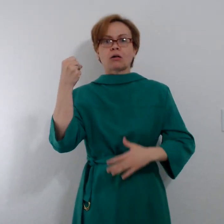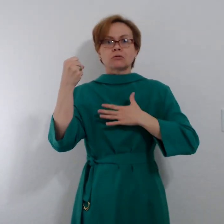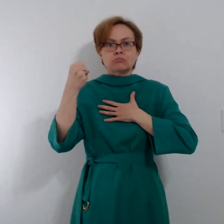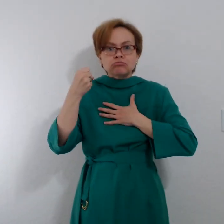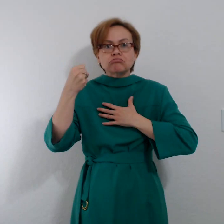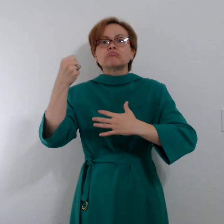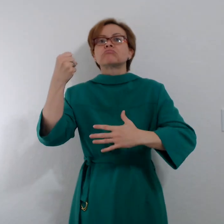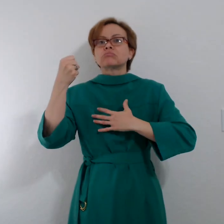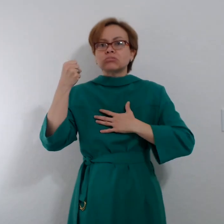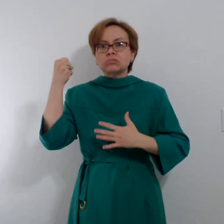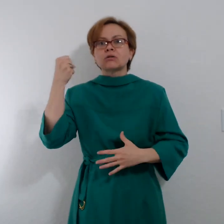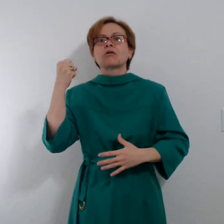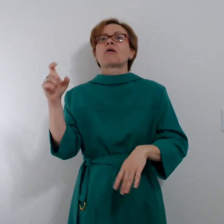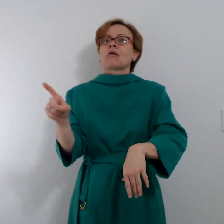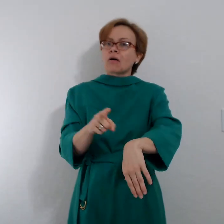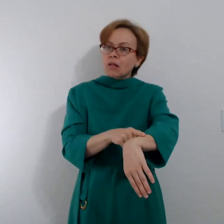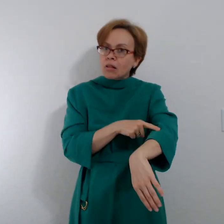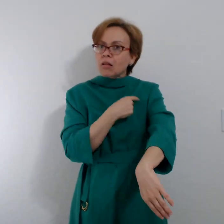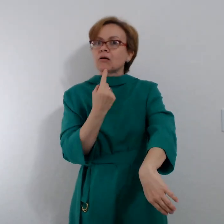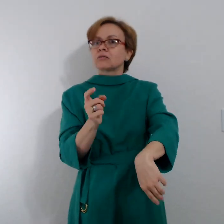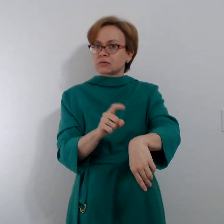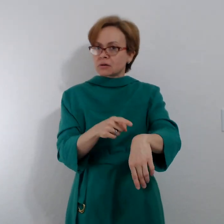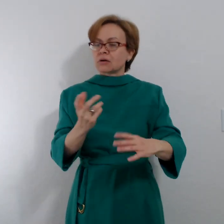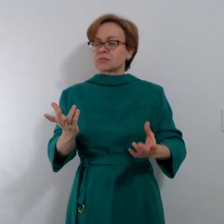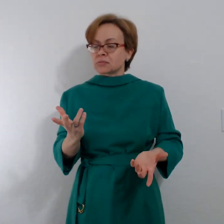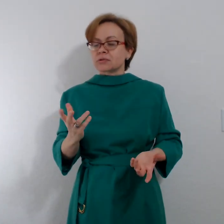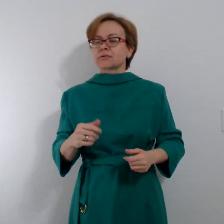was Houdini's personal record.